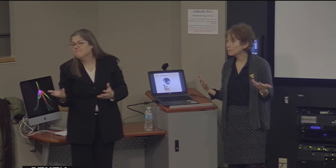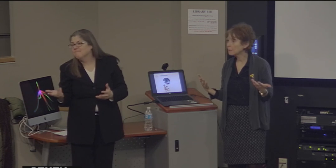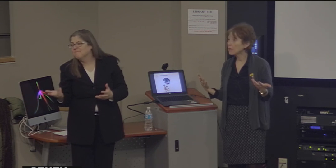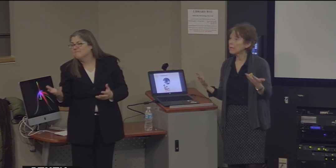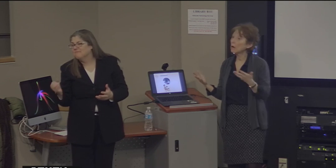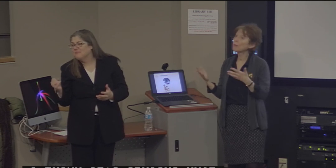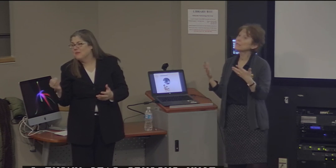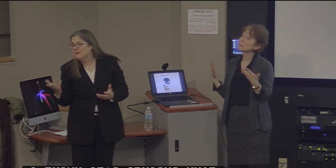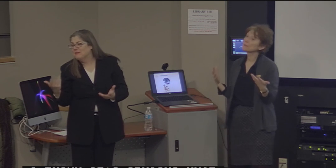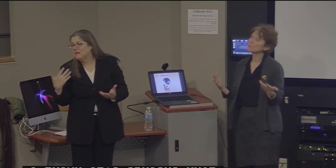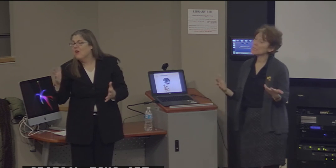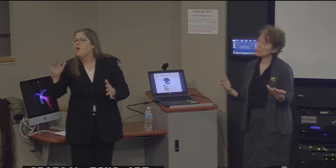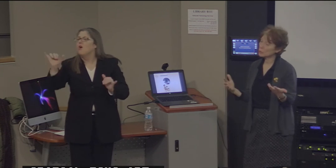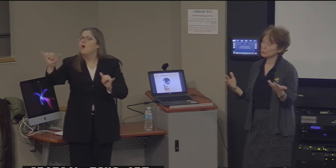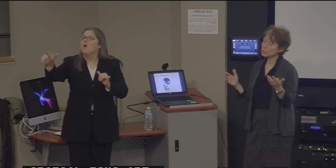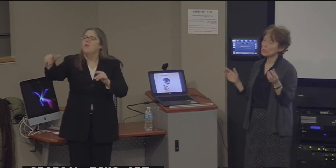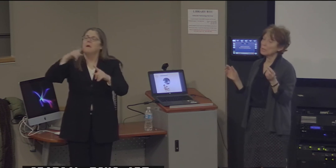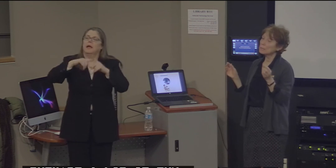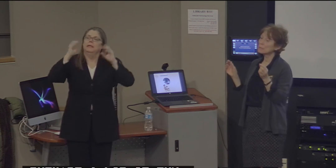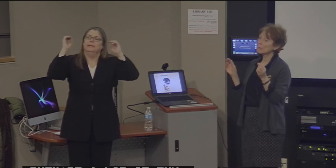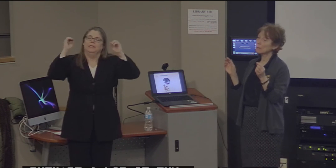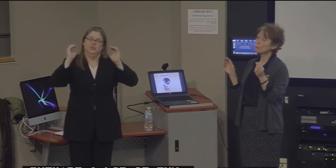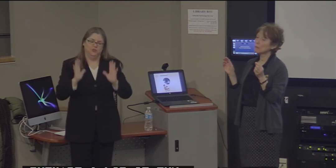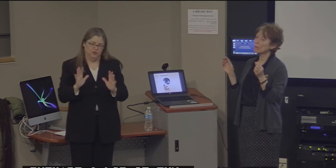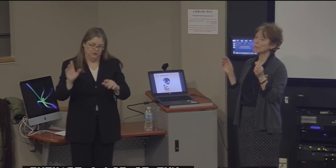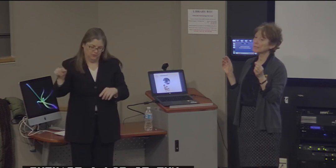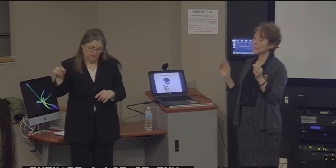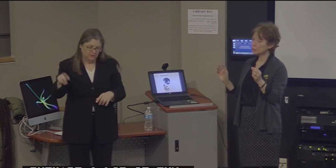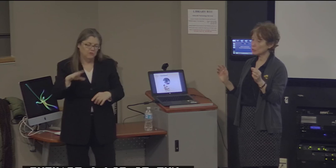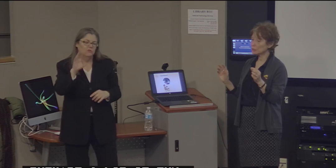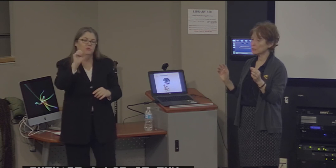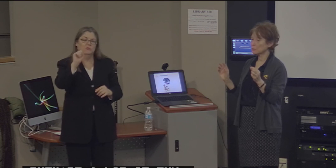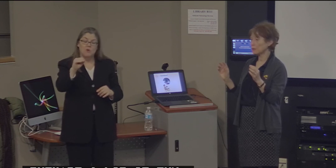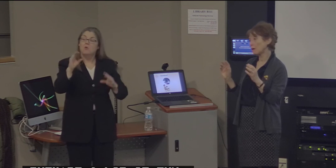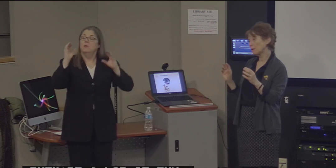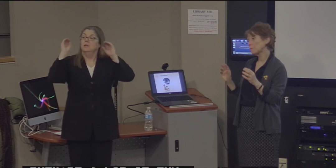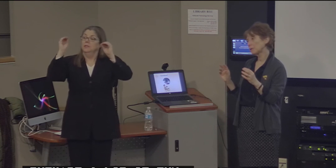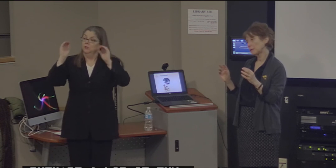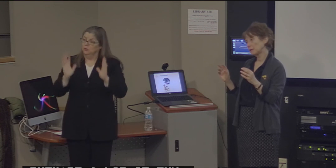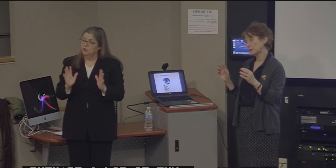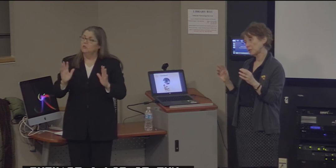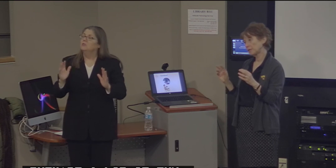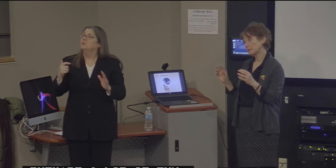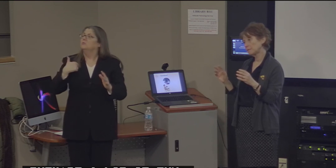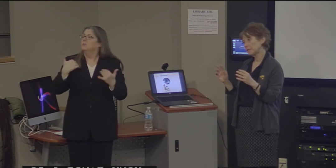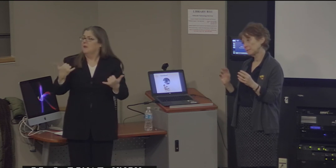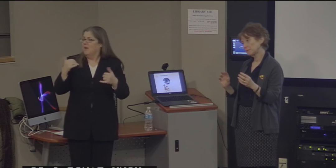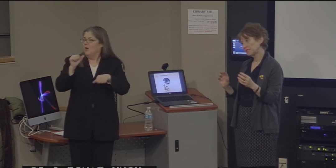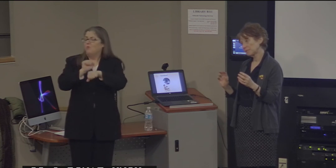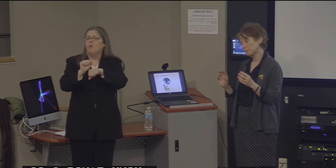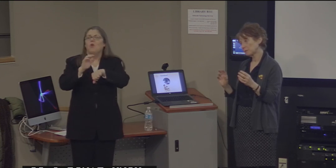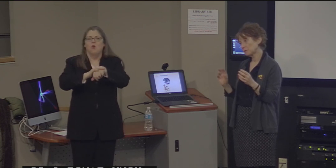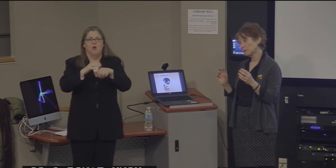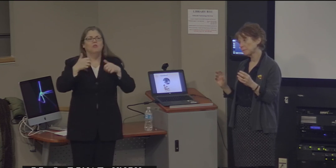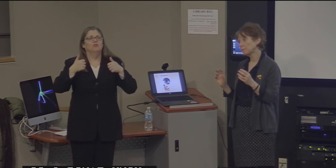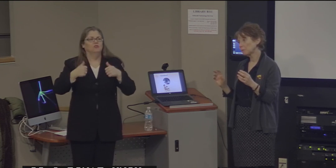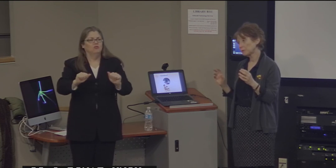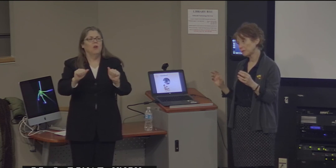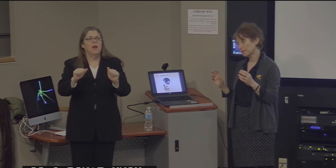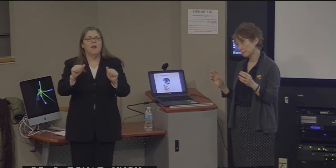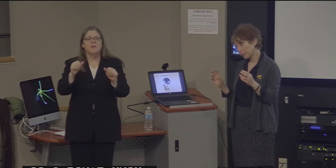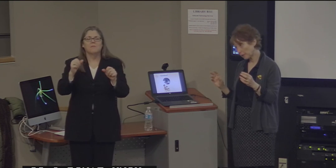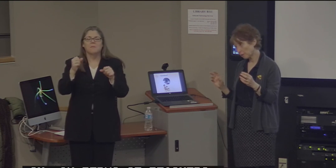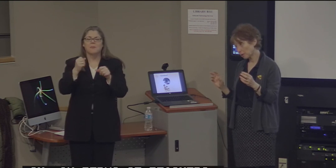I don't know. Oh, in terms of teachers. So teachers, we are working on trying to make the principles a little bit